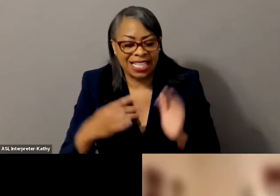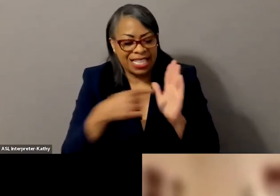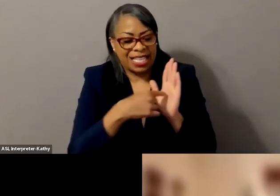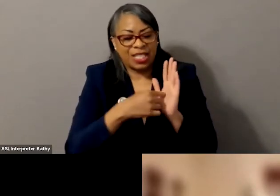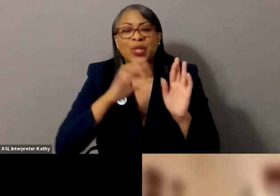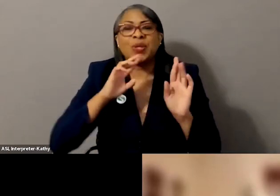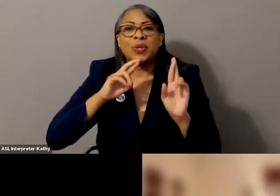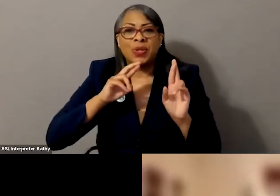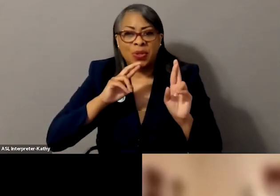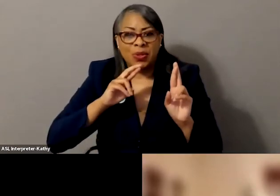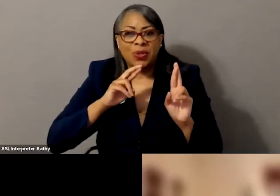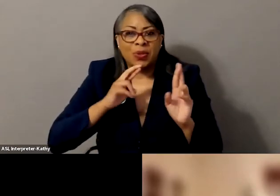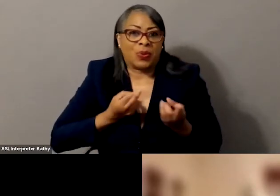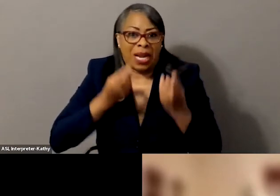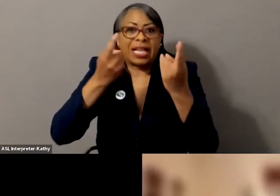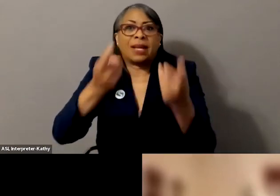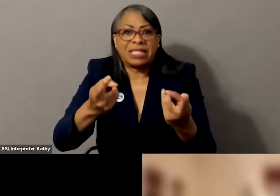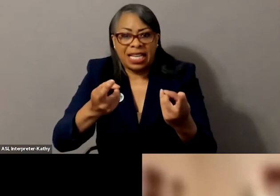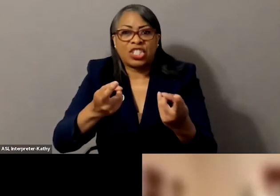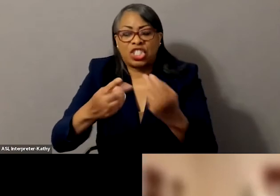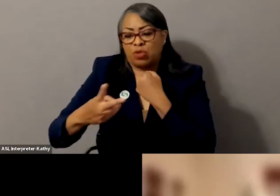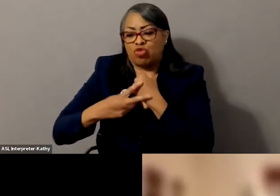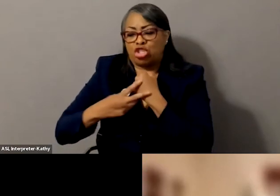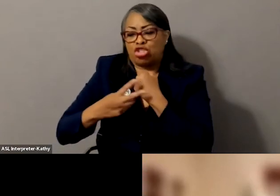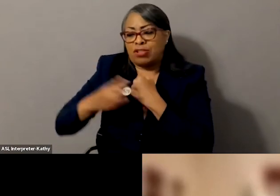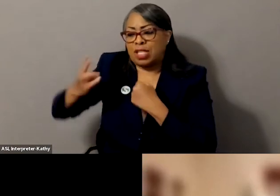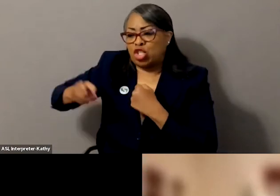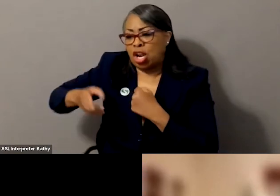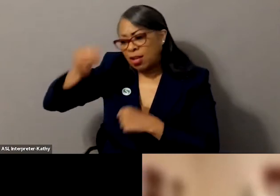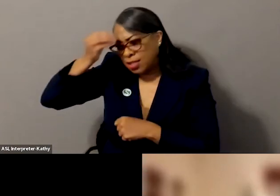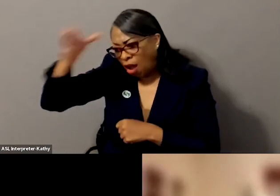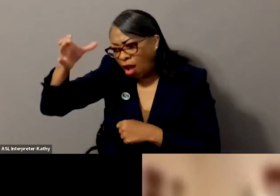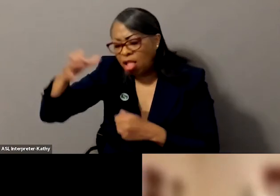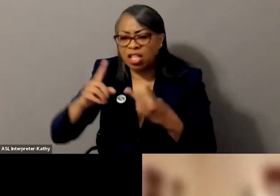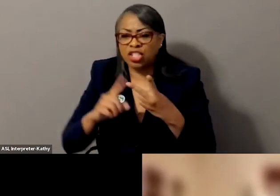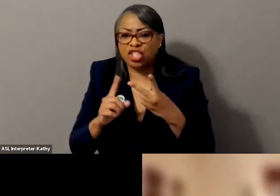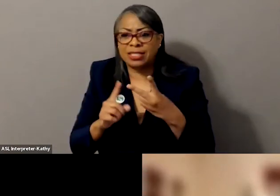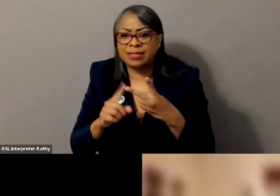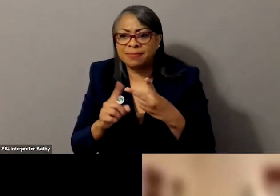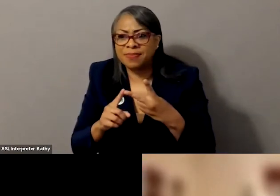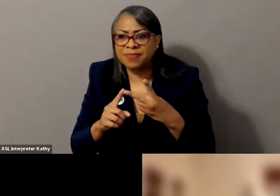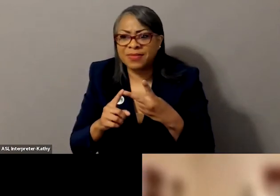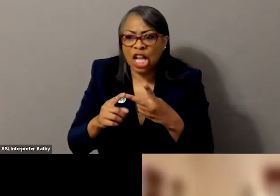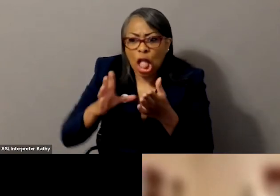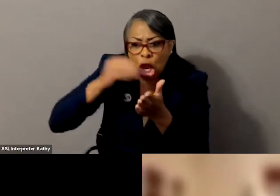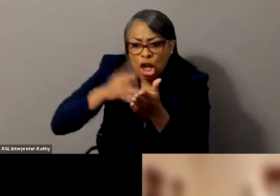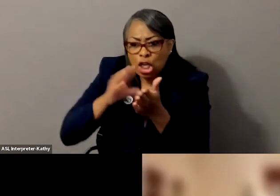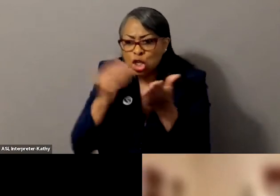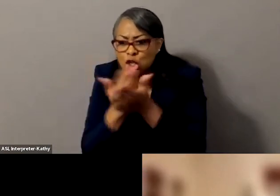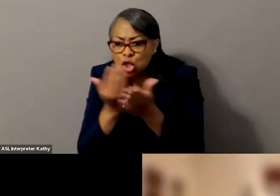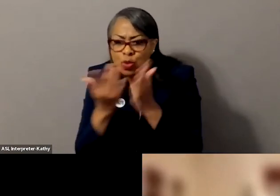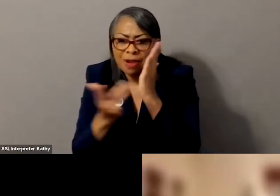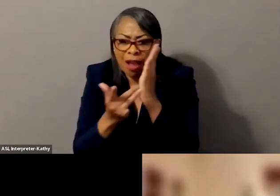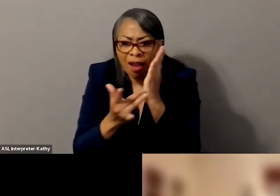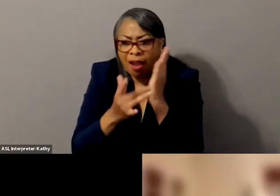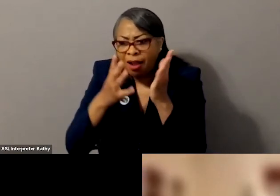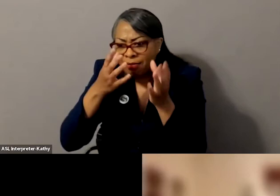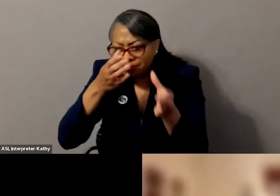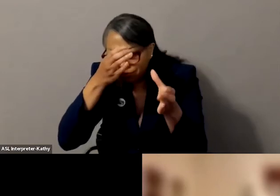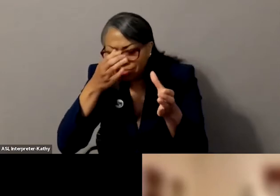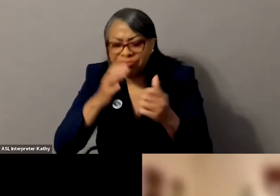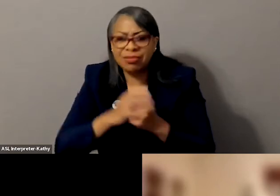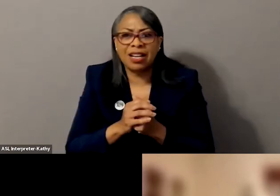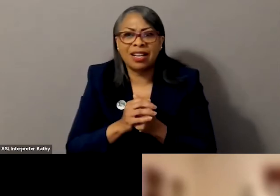on preserving historical knowledge, acquiring cutting edge knowledge, and reassessing the